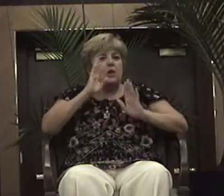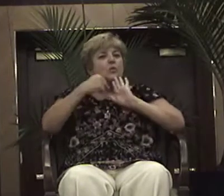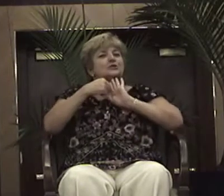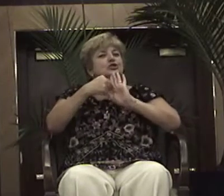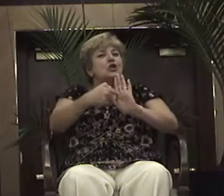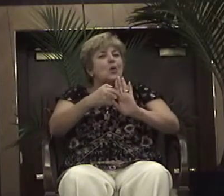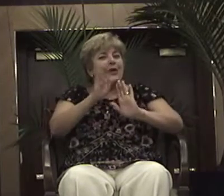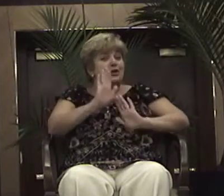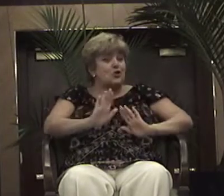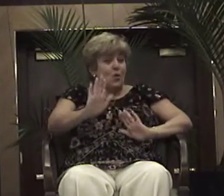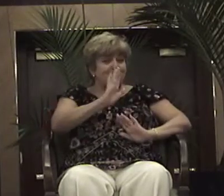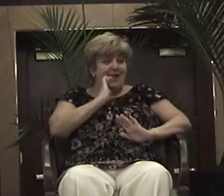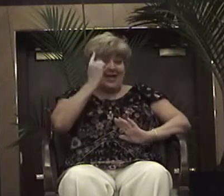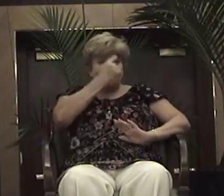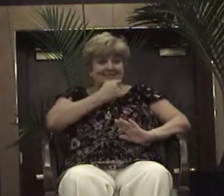face.